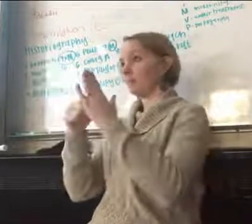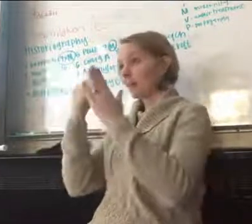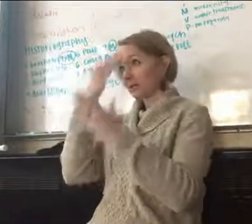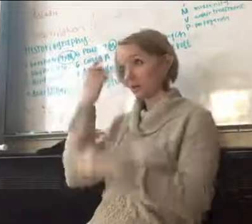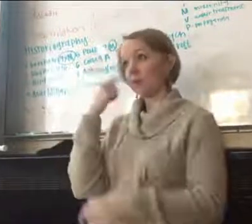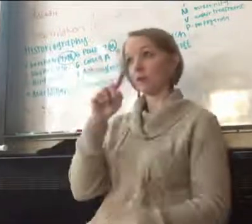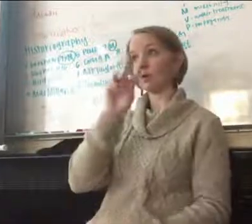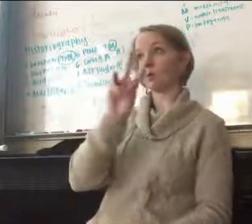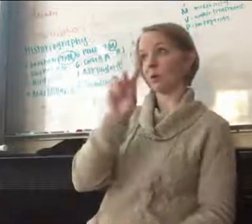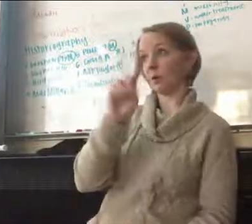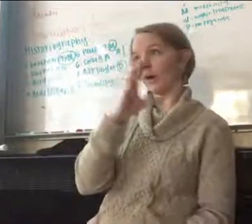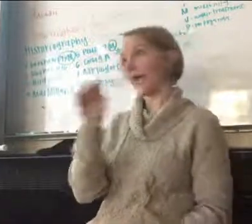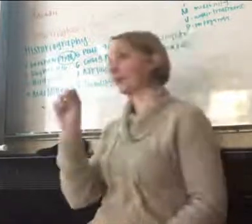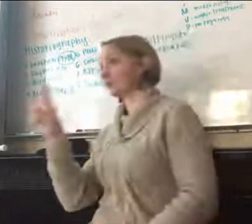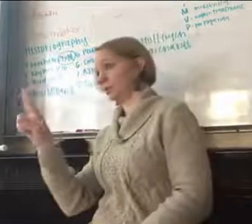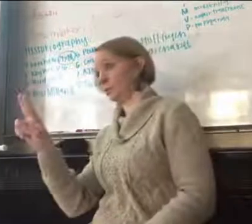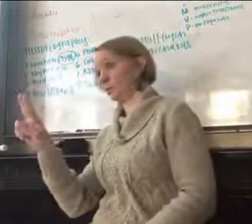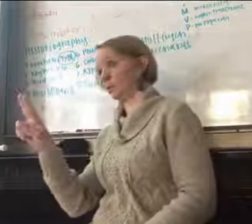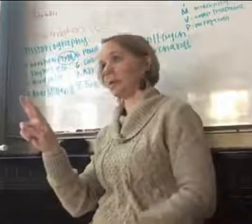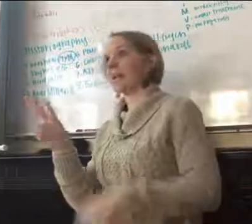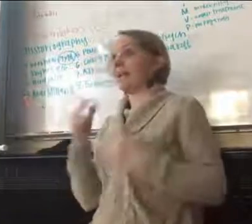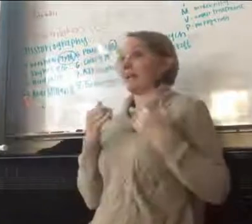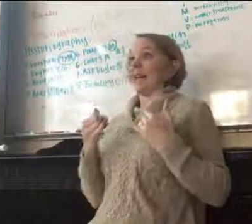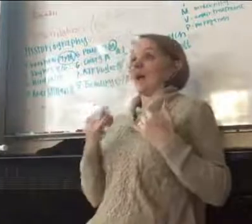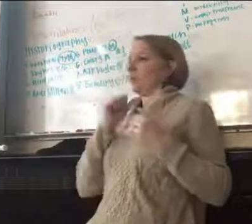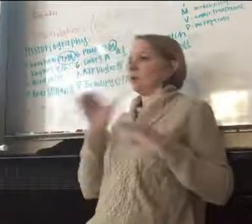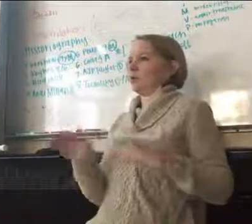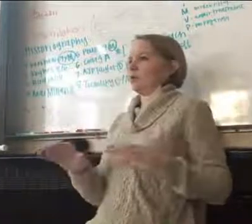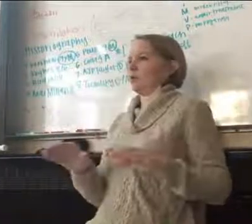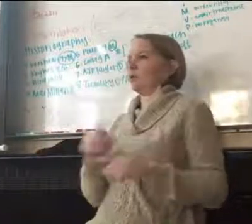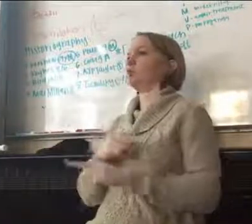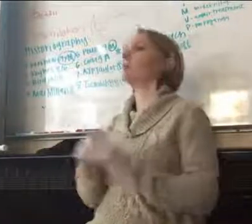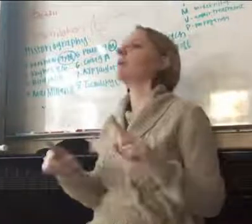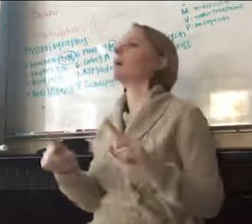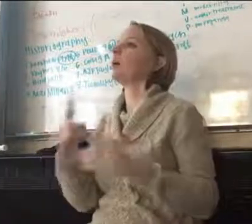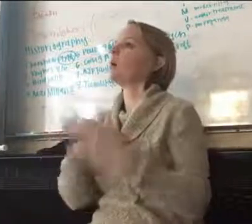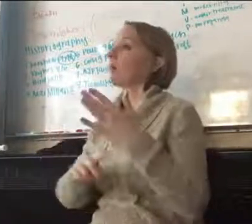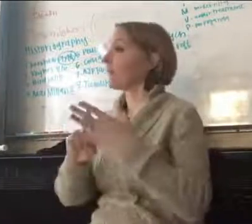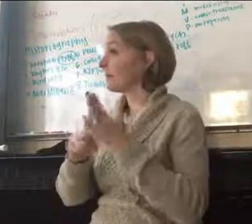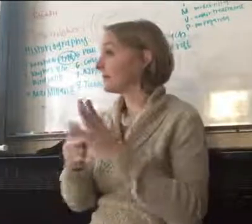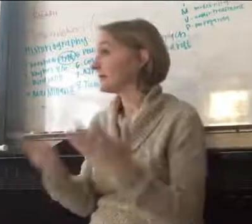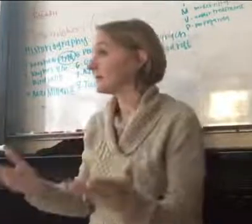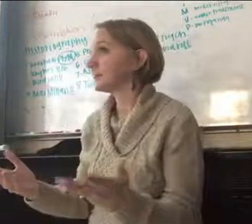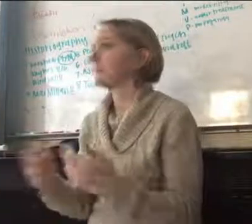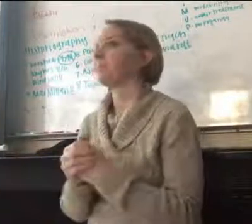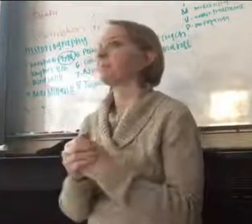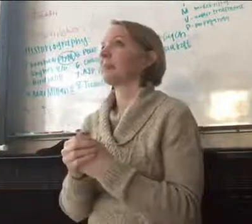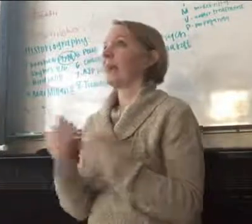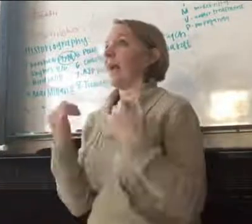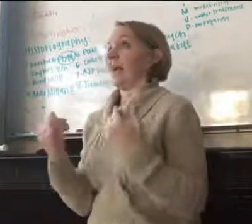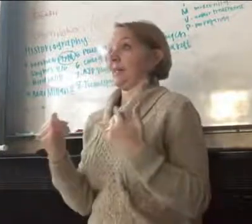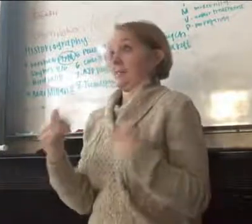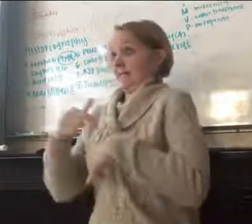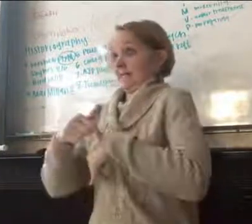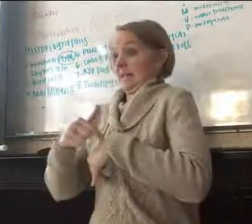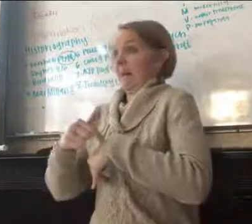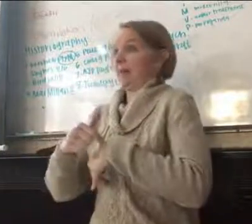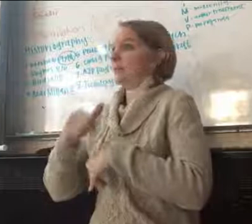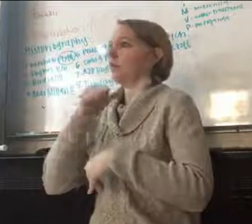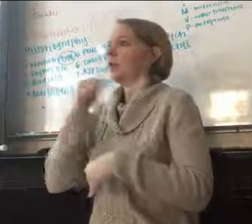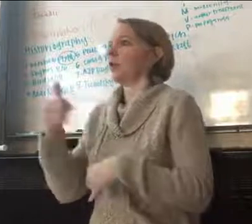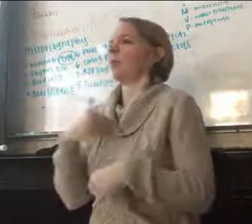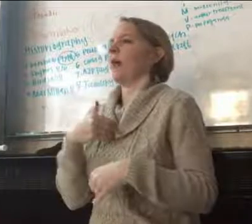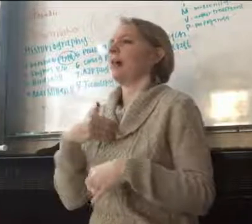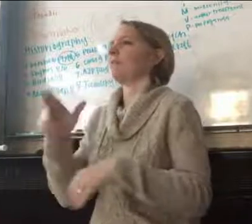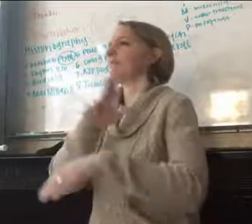and World War II. Now, we don't do this anymore. But here's basically what a war bond was. At this point, we don't have